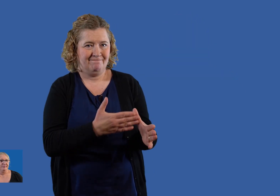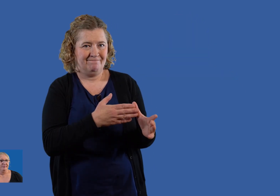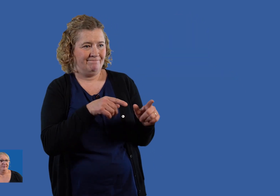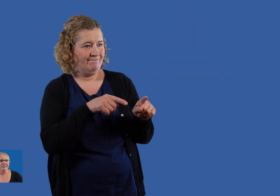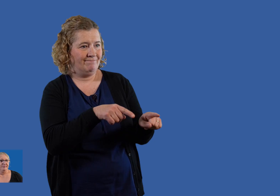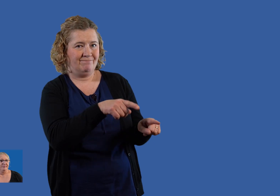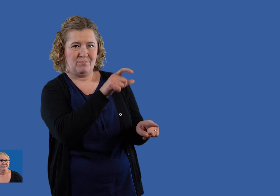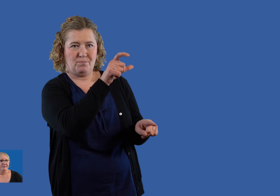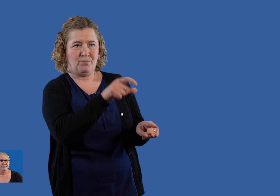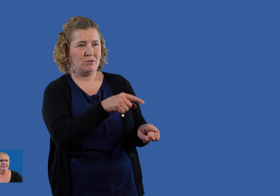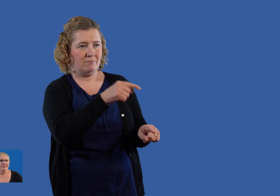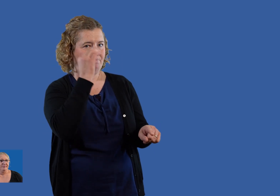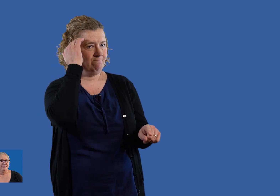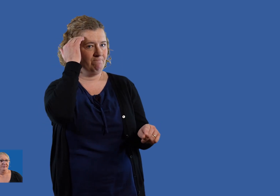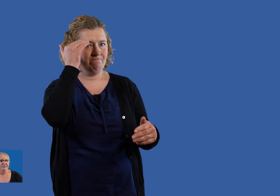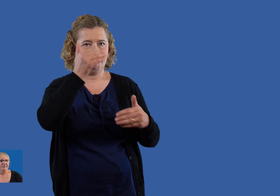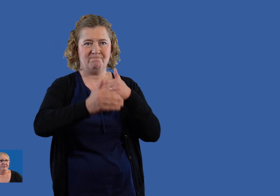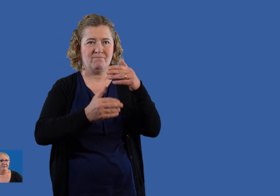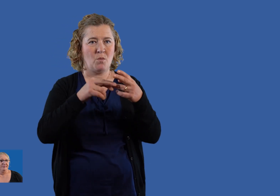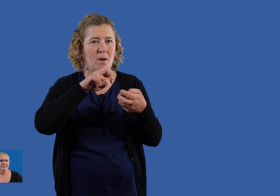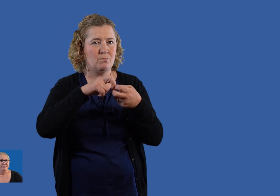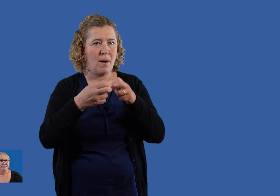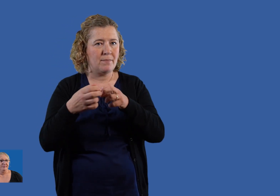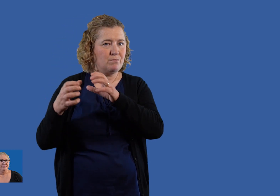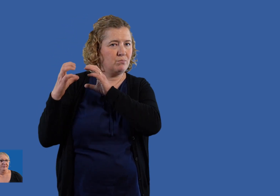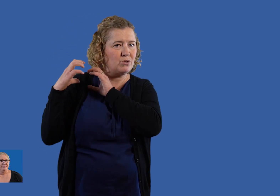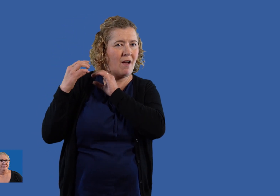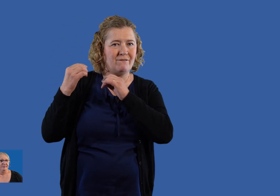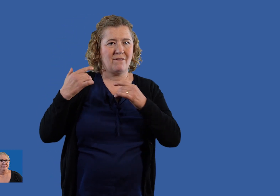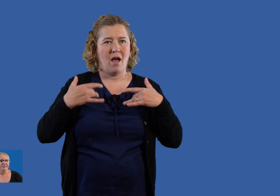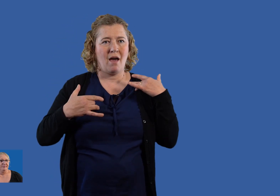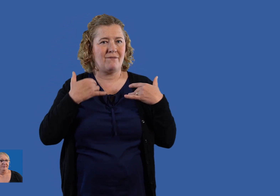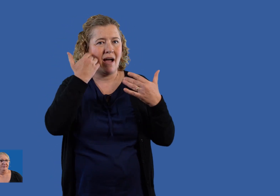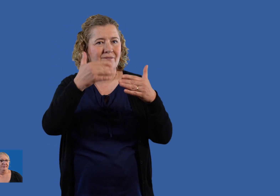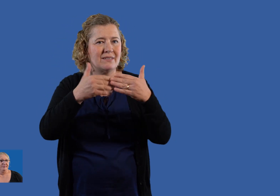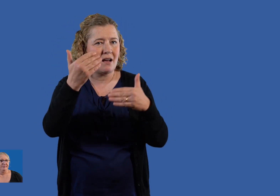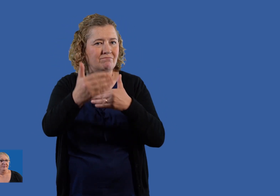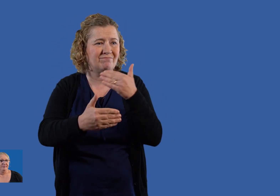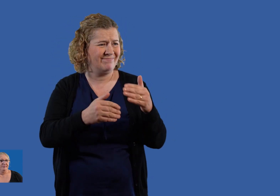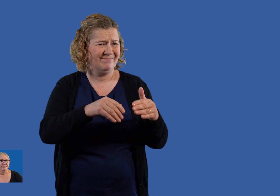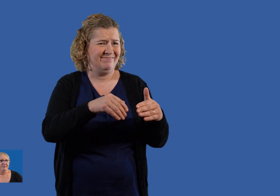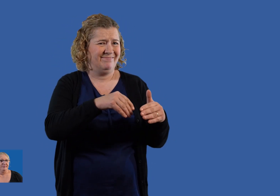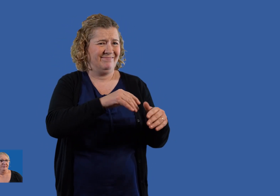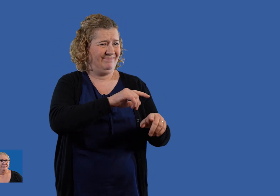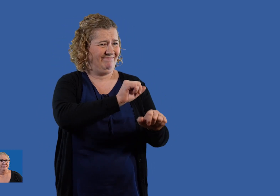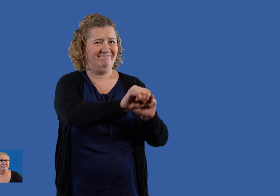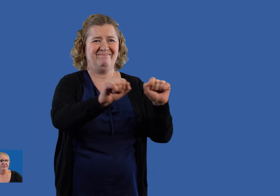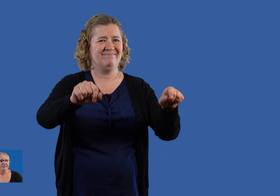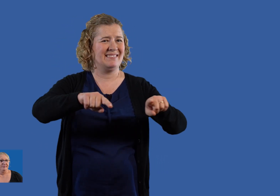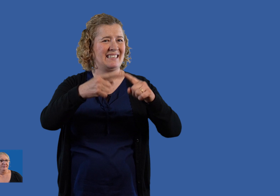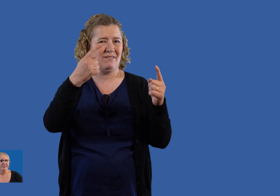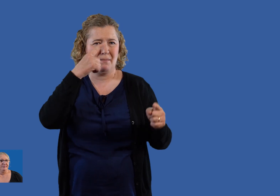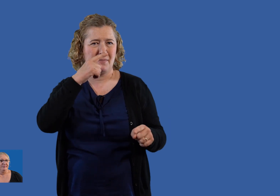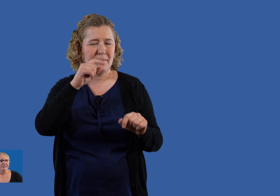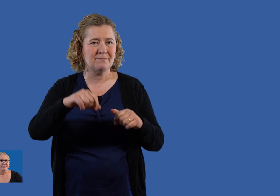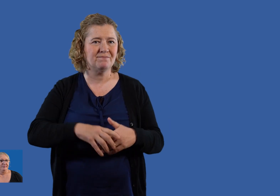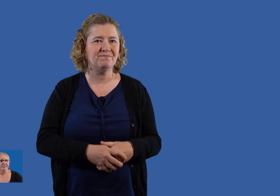Overall, it depends on how resilient the person is in dealing with their problems. Everyone's different. For that